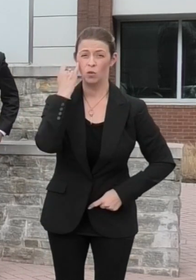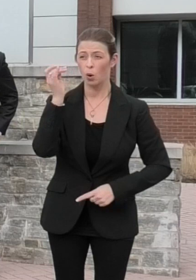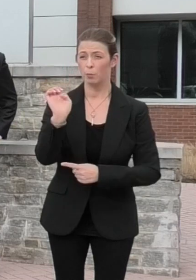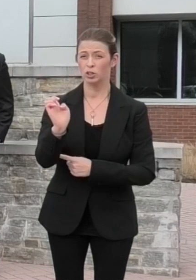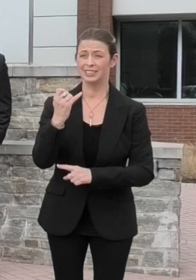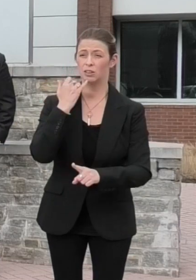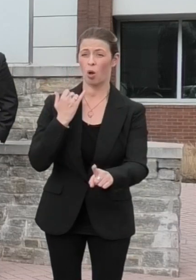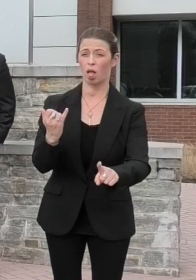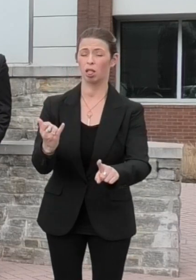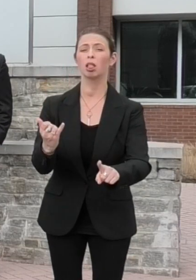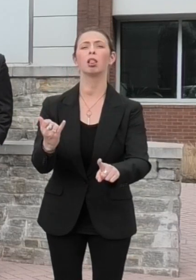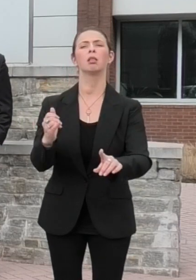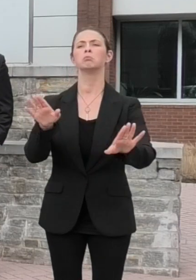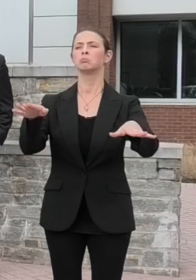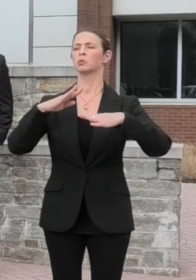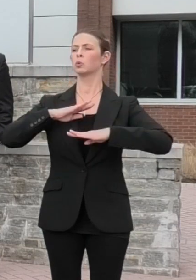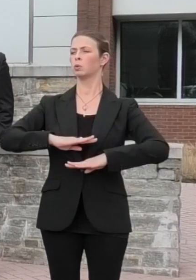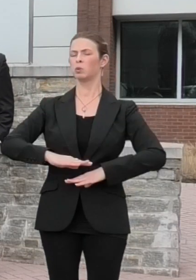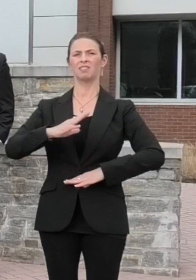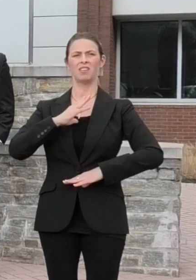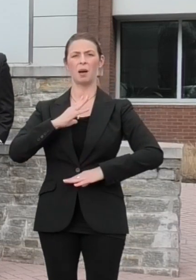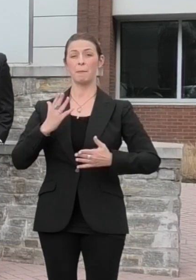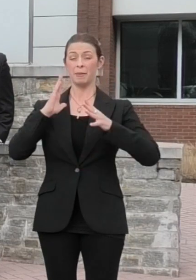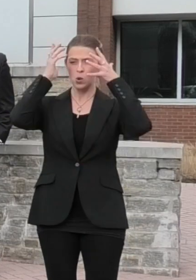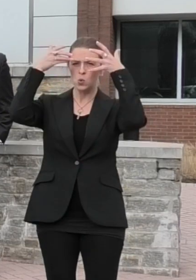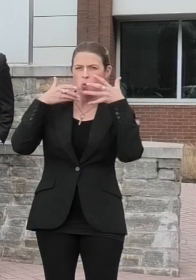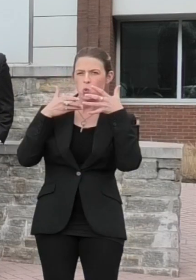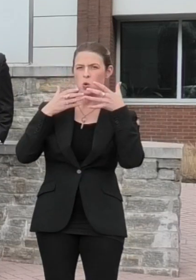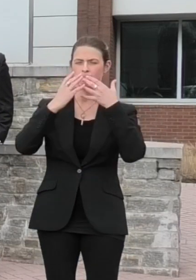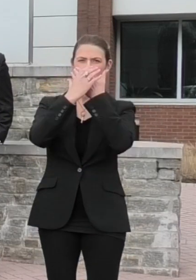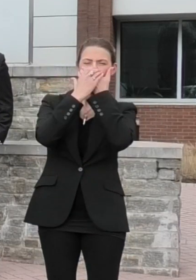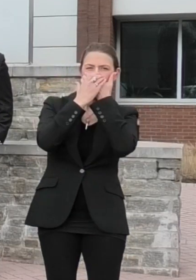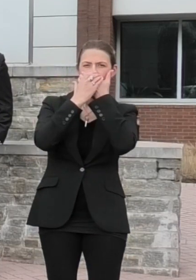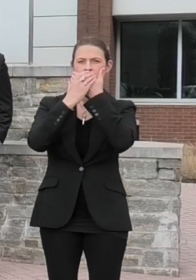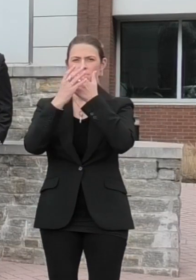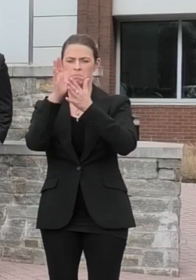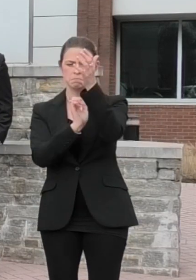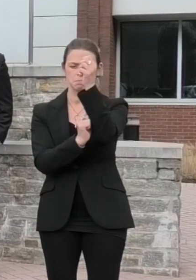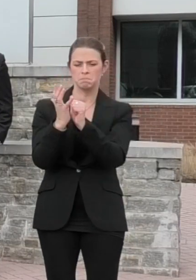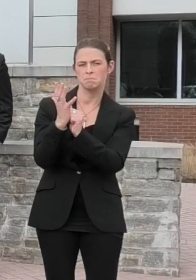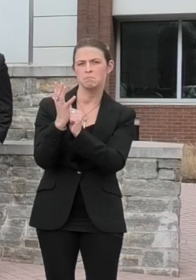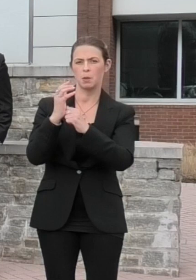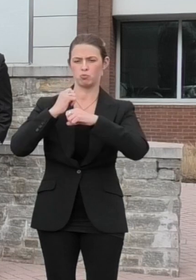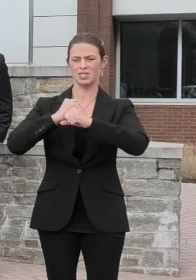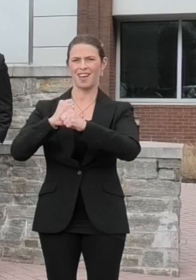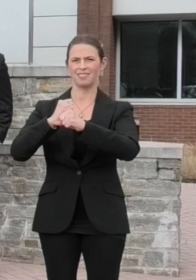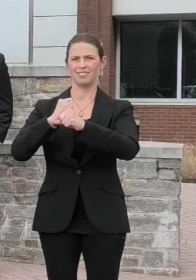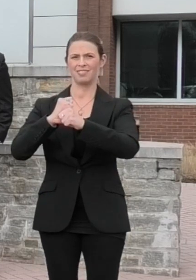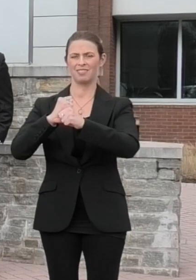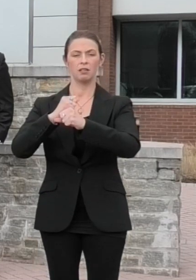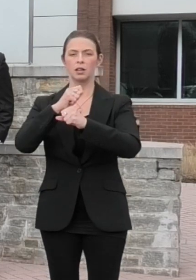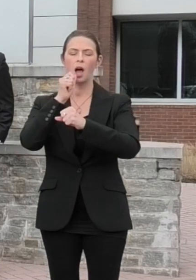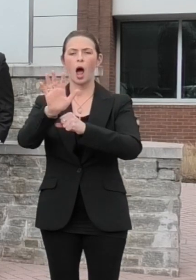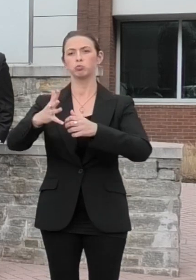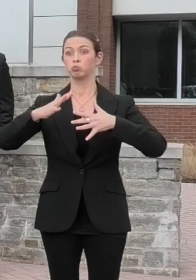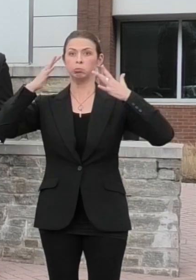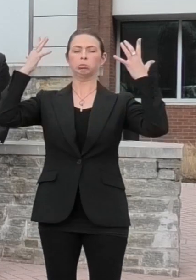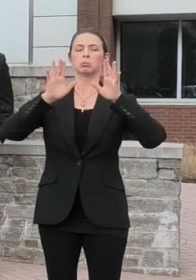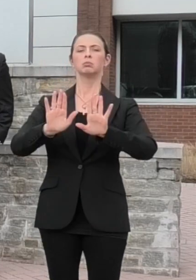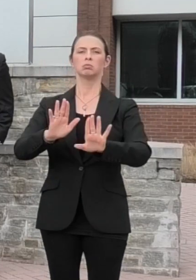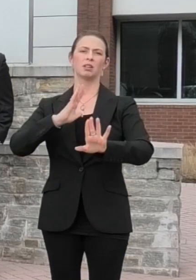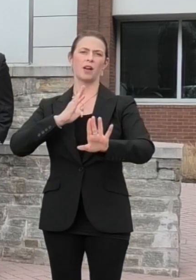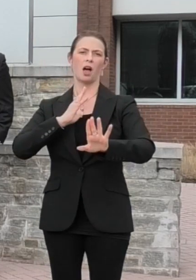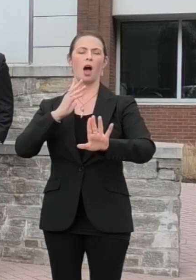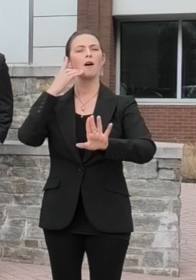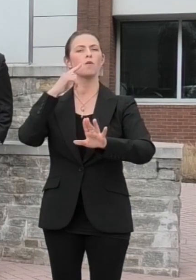may be dressed out in various components of personal protective equipment, but that is simply a measure to reduce exposures.